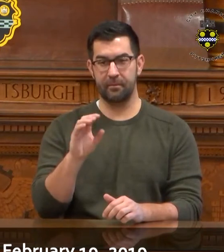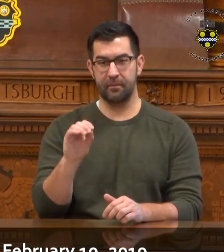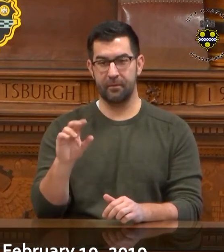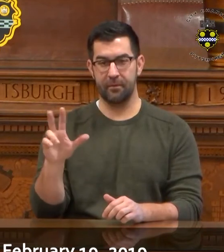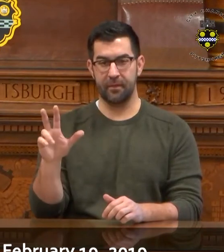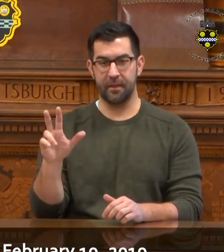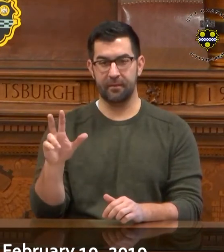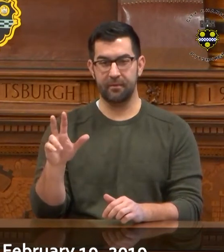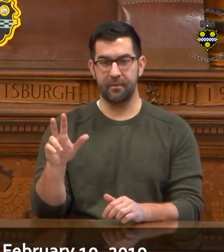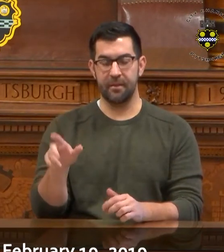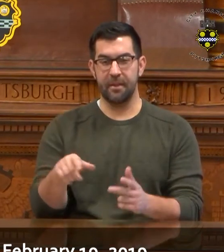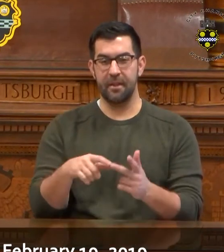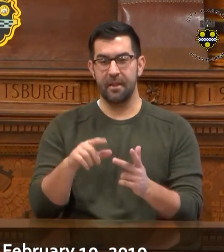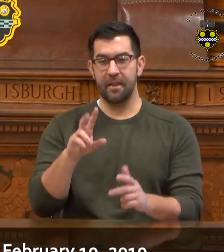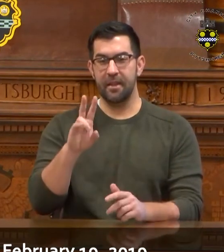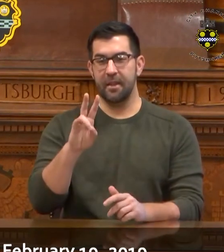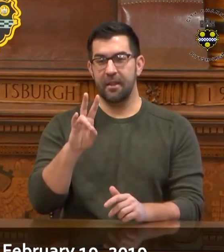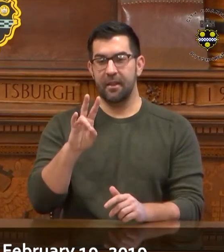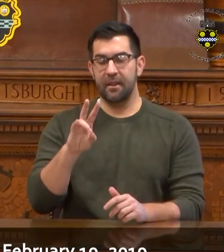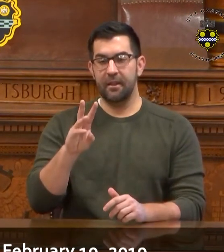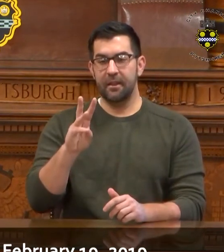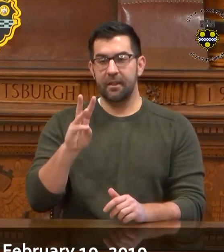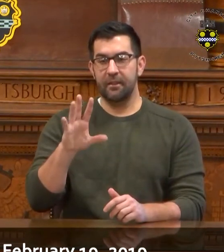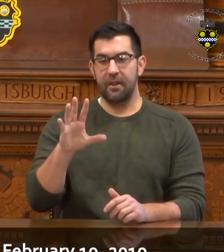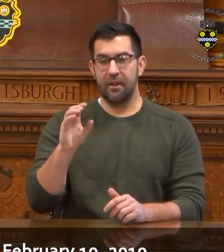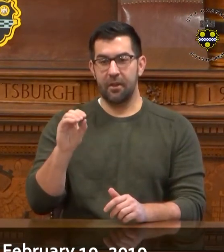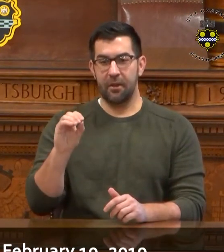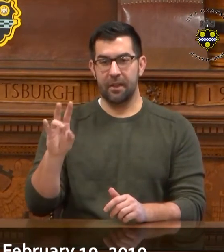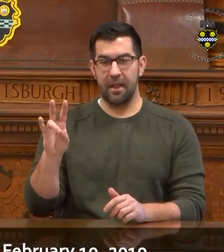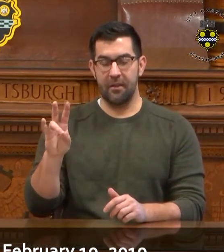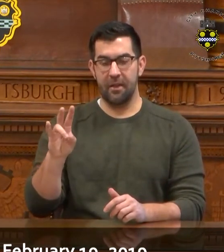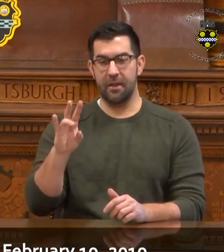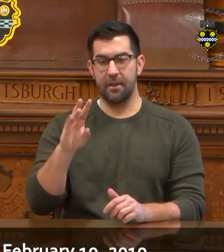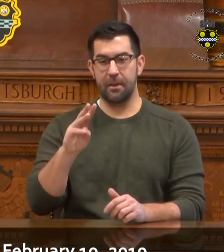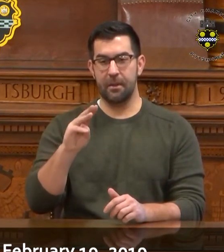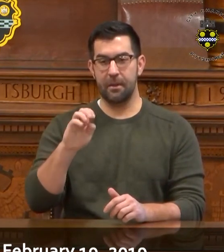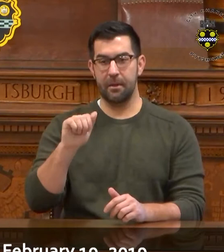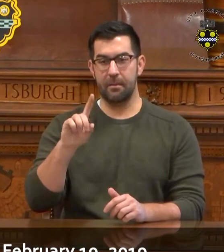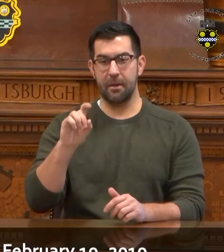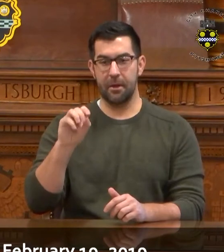6503, and 6507 Meadow.